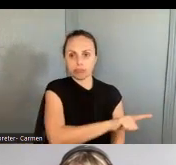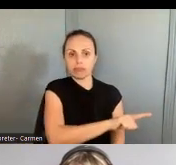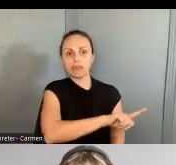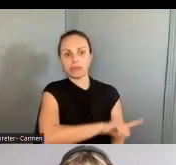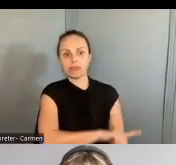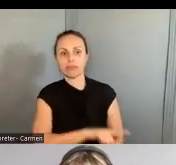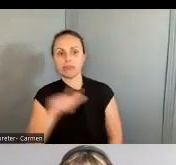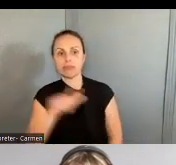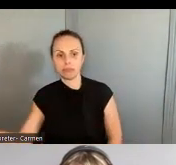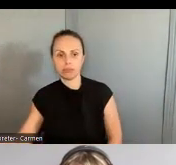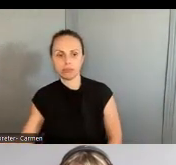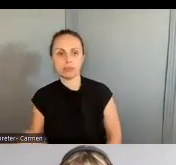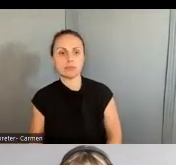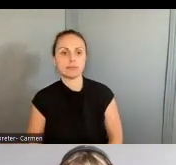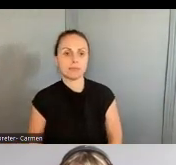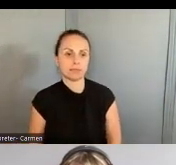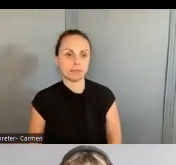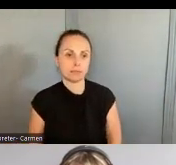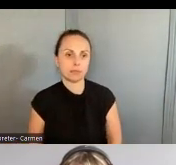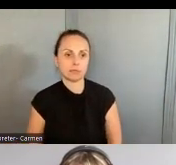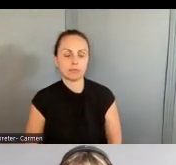look.